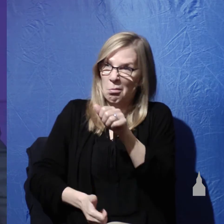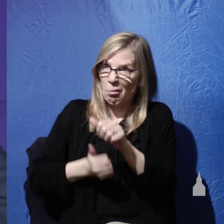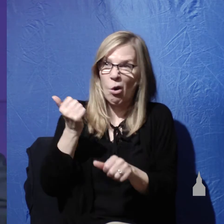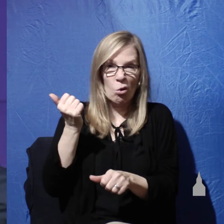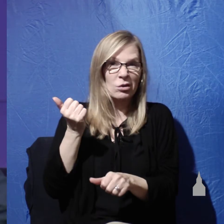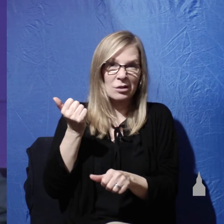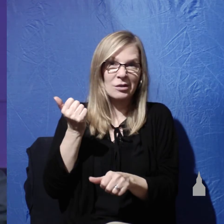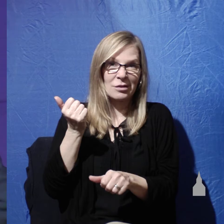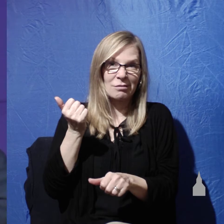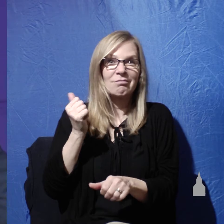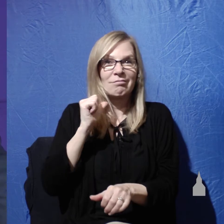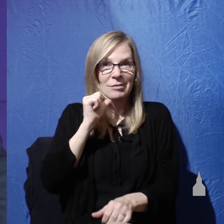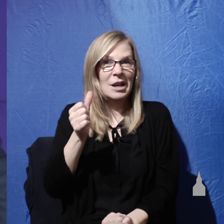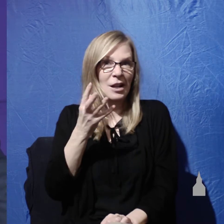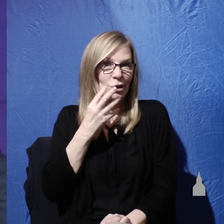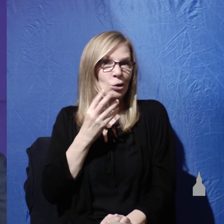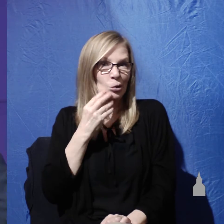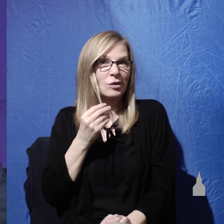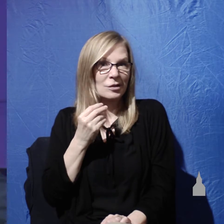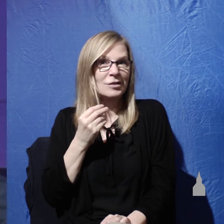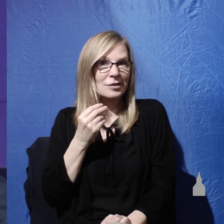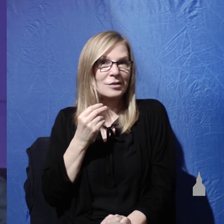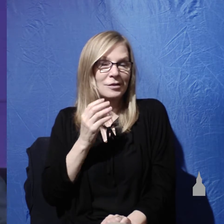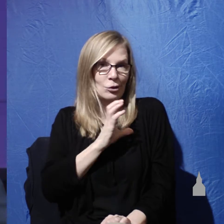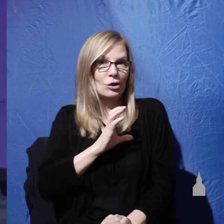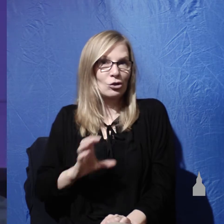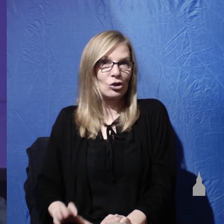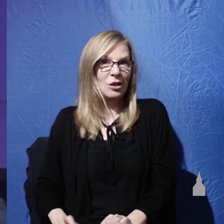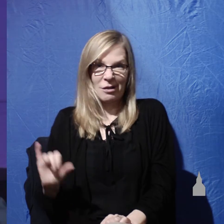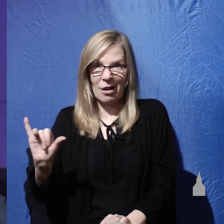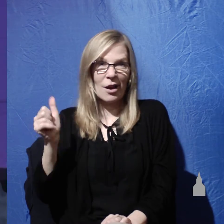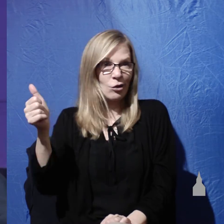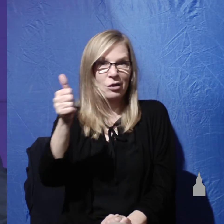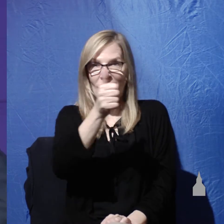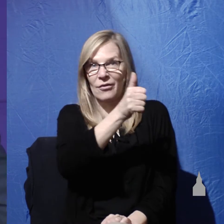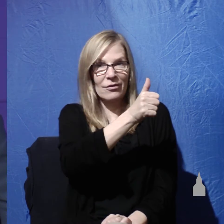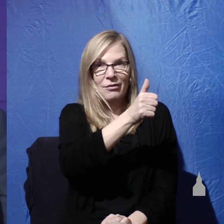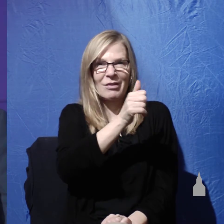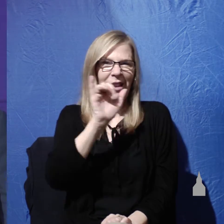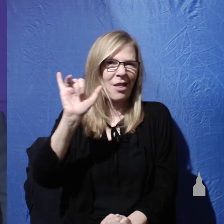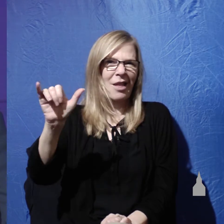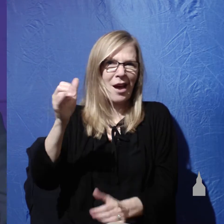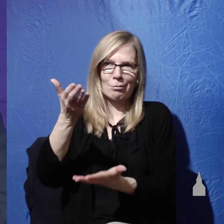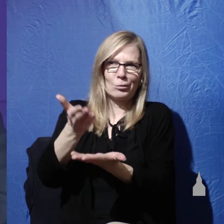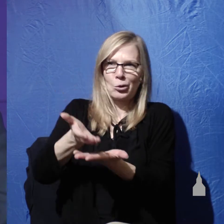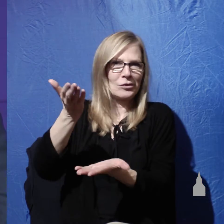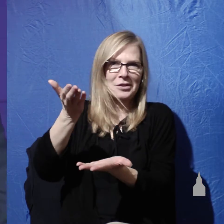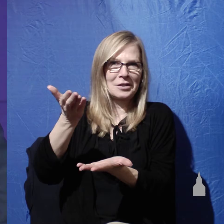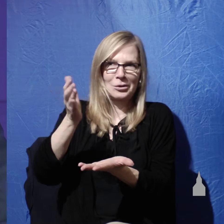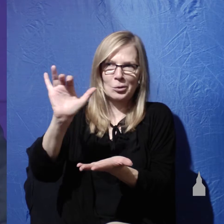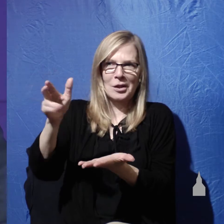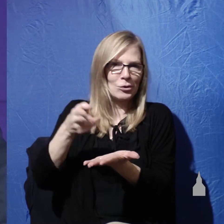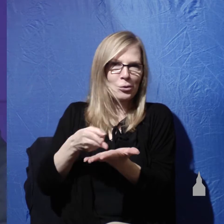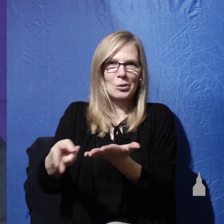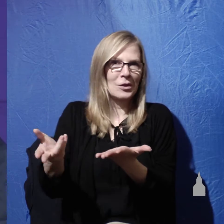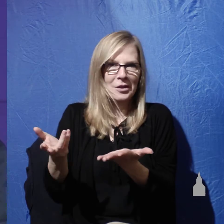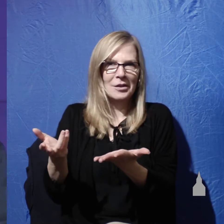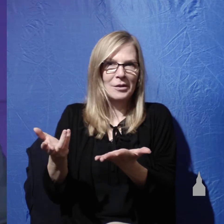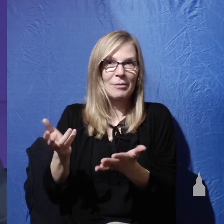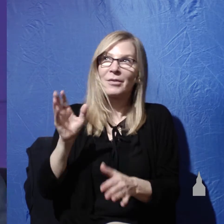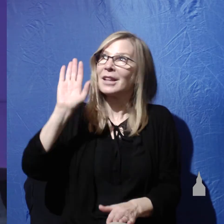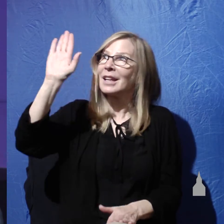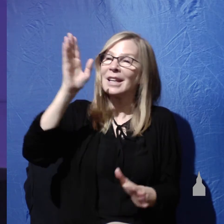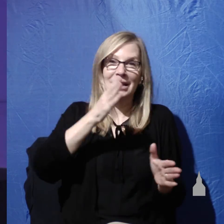up of a majority of Gentile Christians like yourself testifies to that truth.